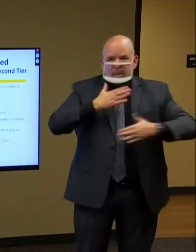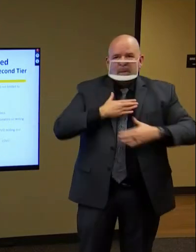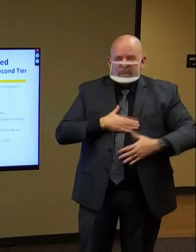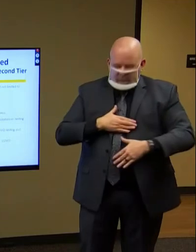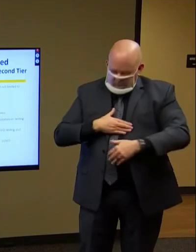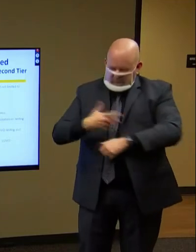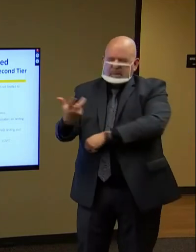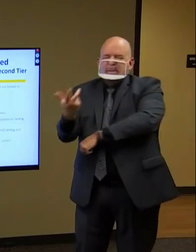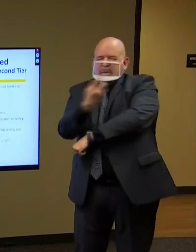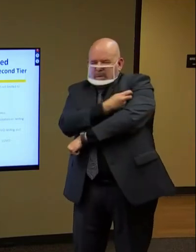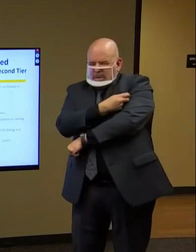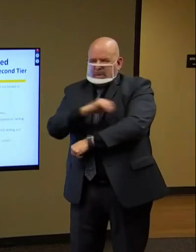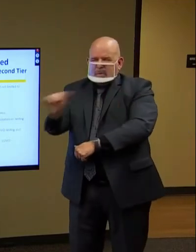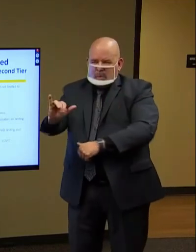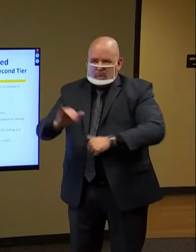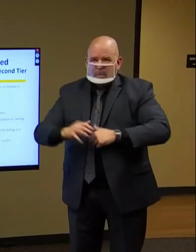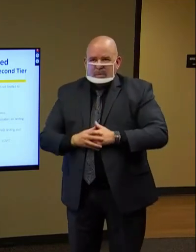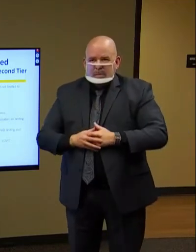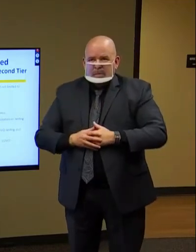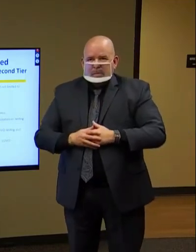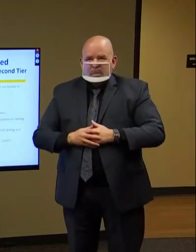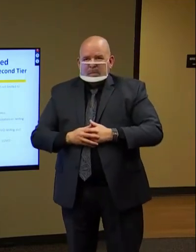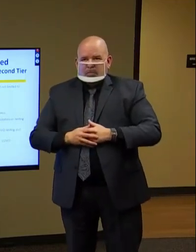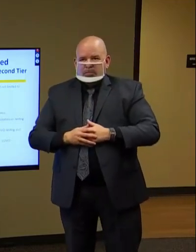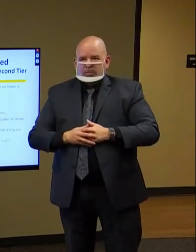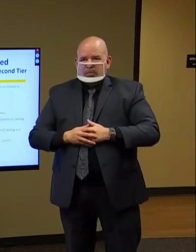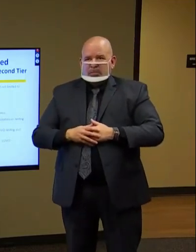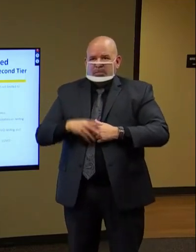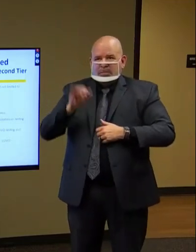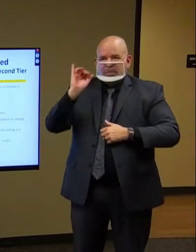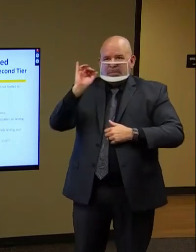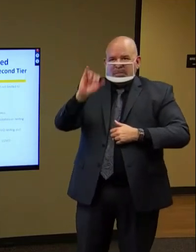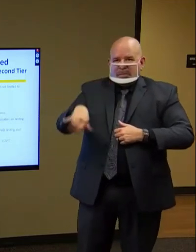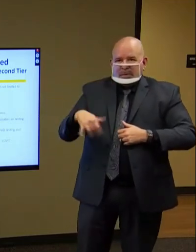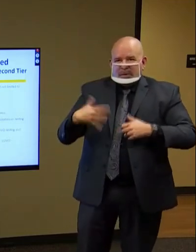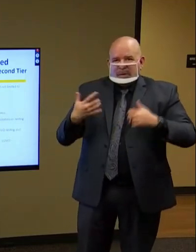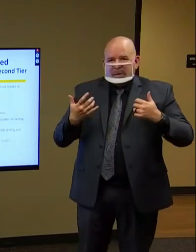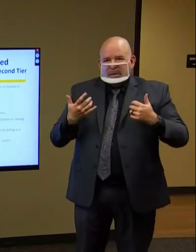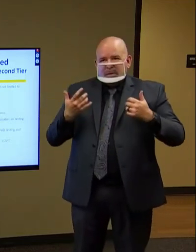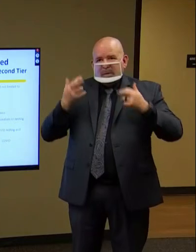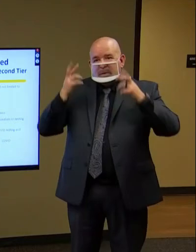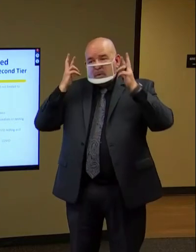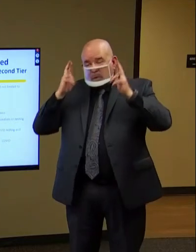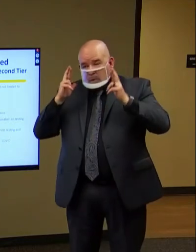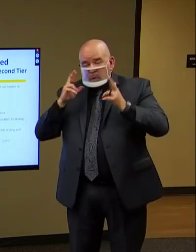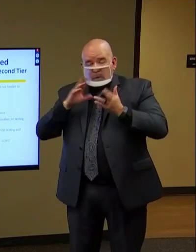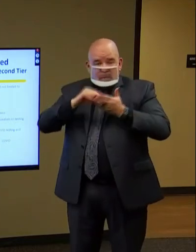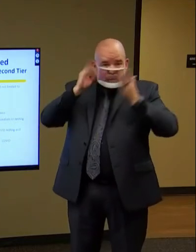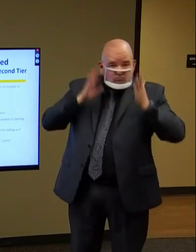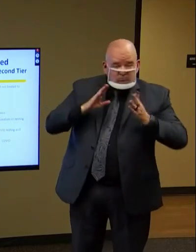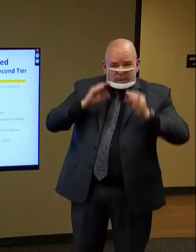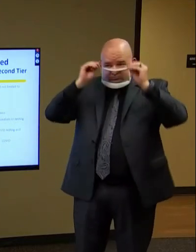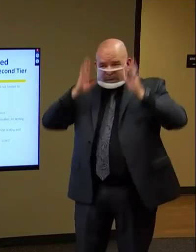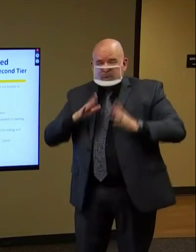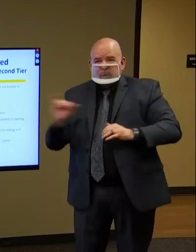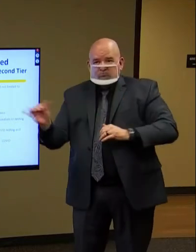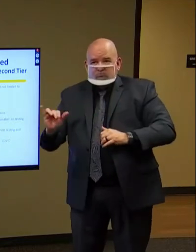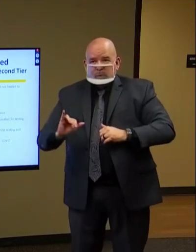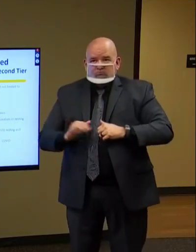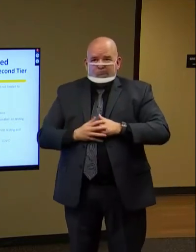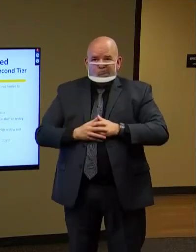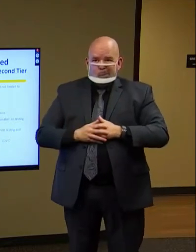teachers. And so the team, the advisory committee, is expected to then provide additional guidance in the next few